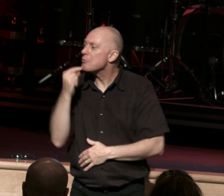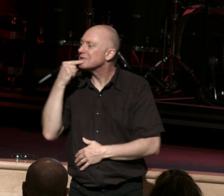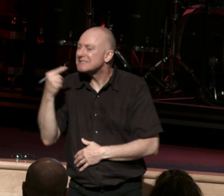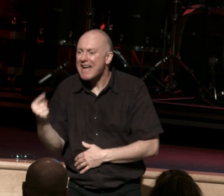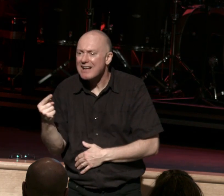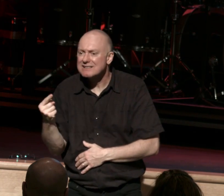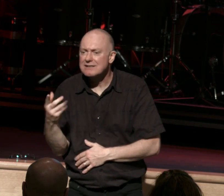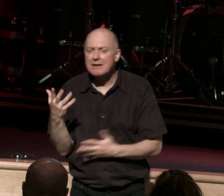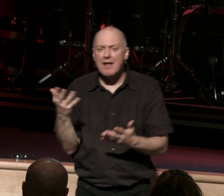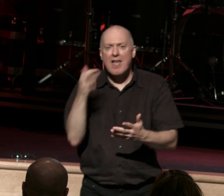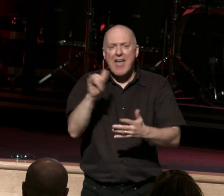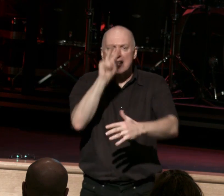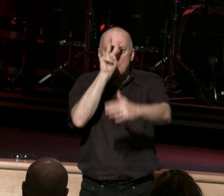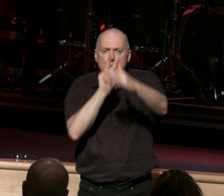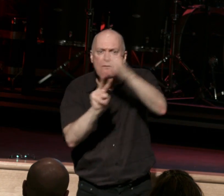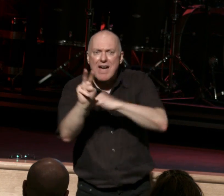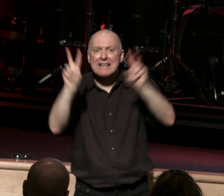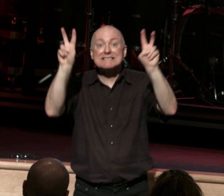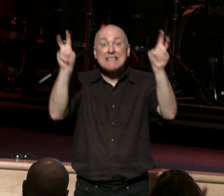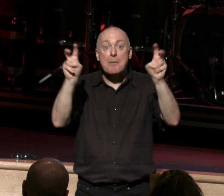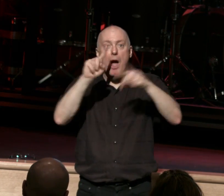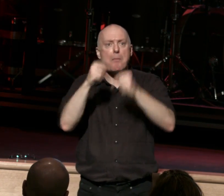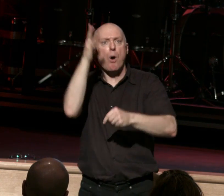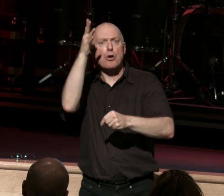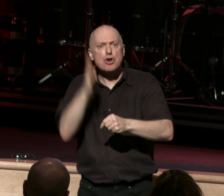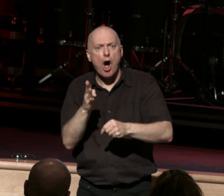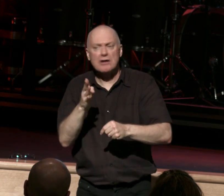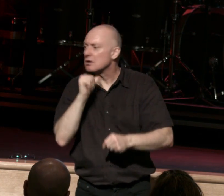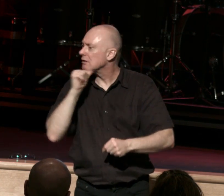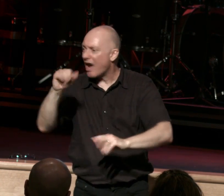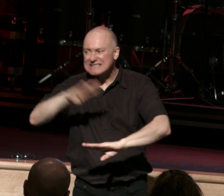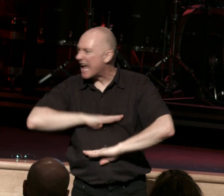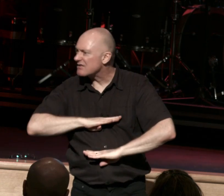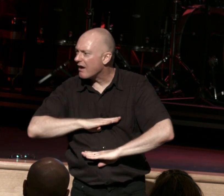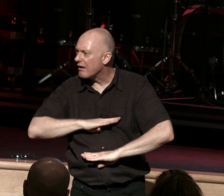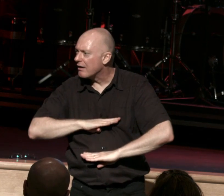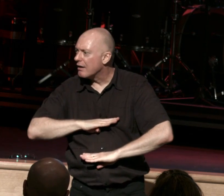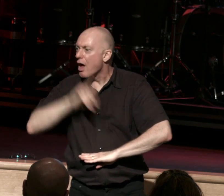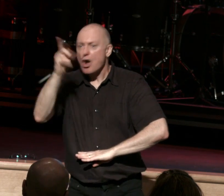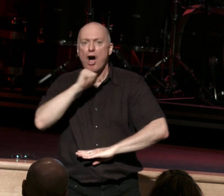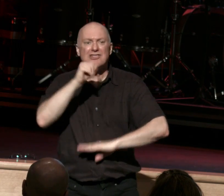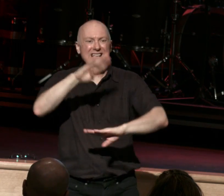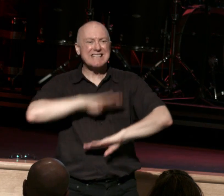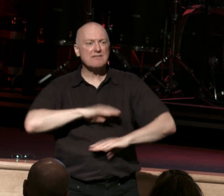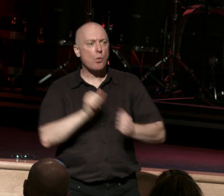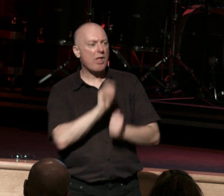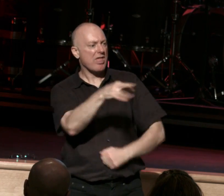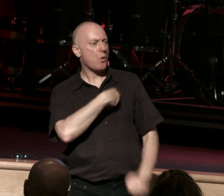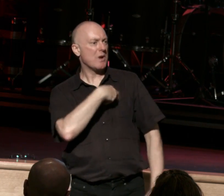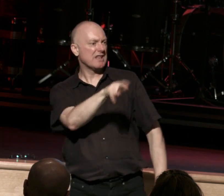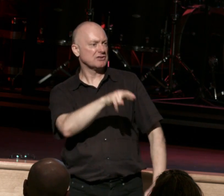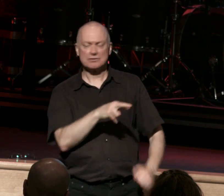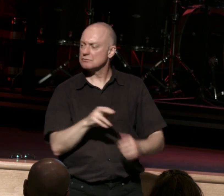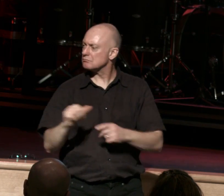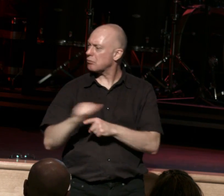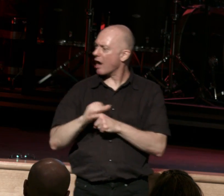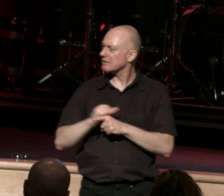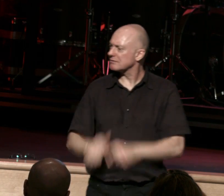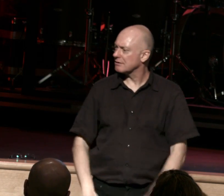Hebrews is telling us, is a prophetic statement of God's dissatisfaction with ritual